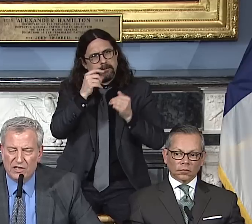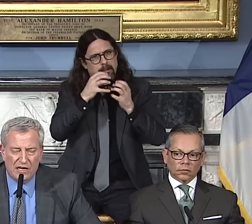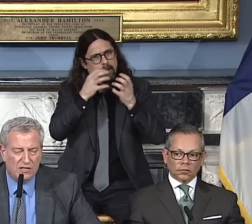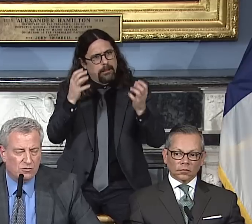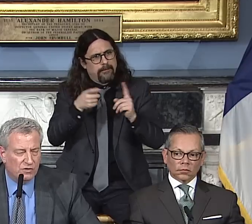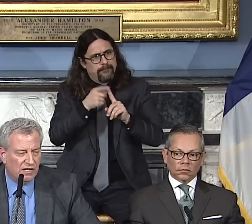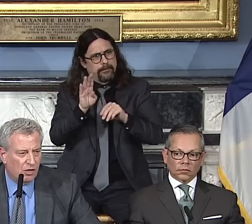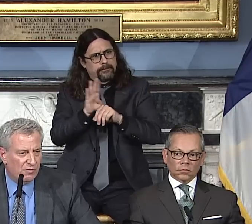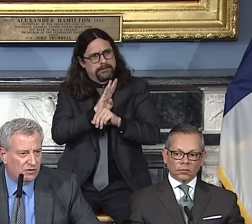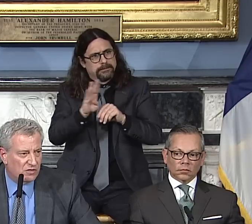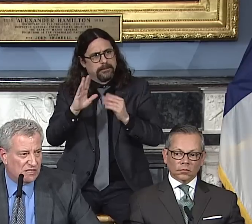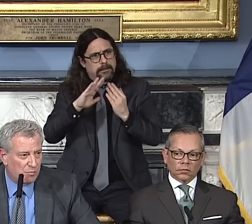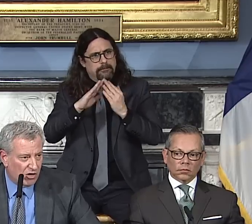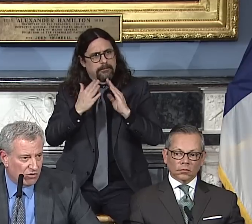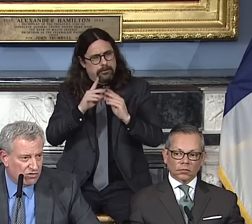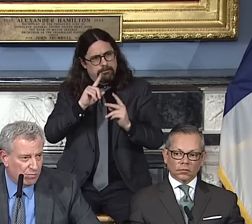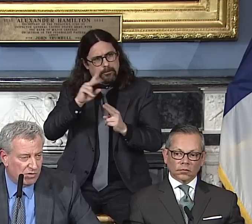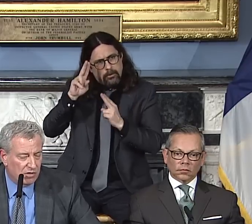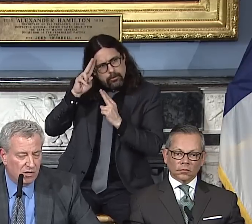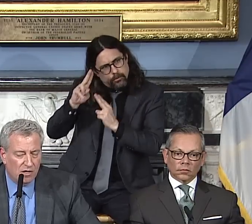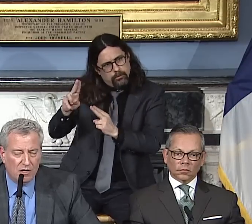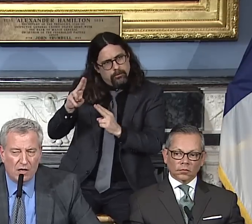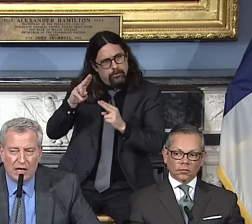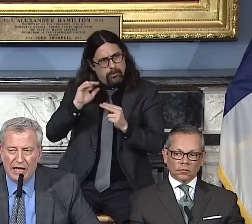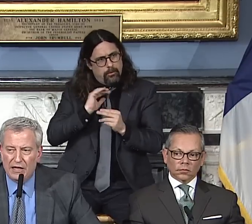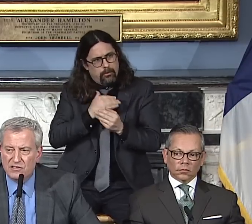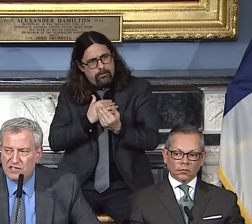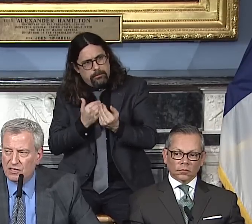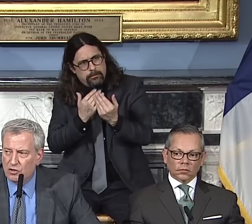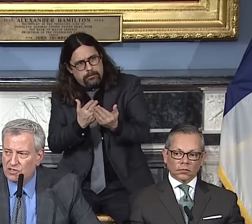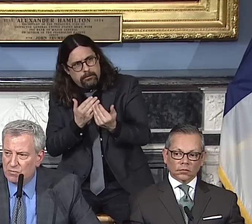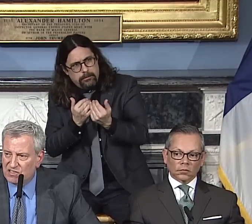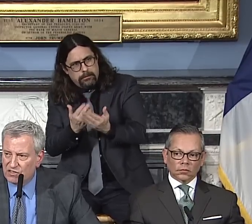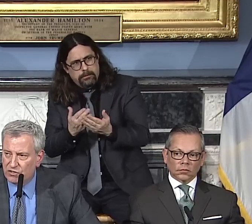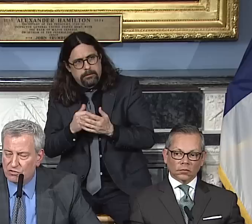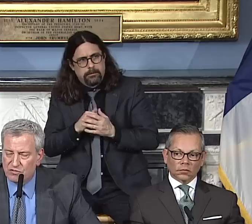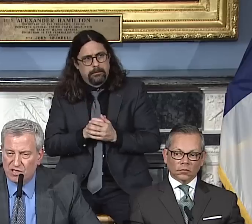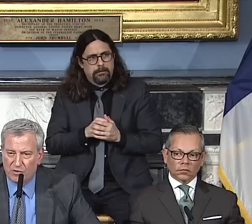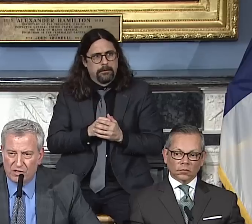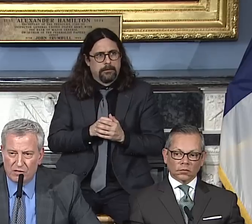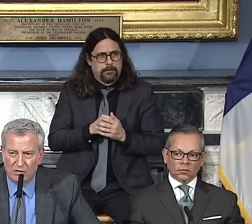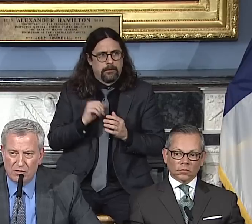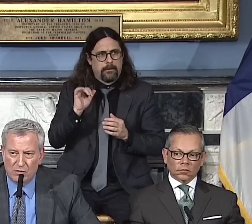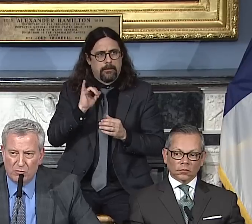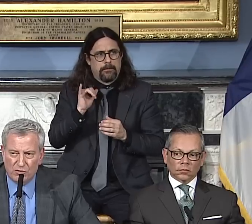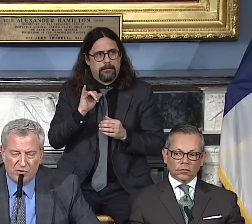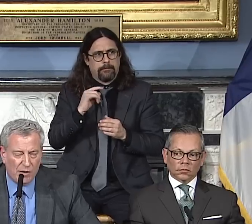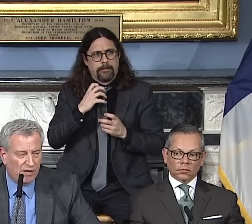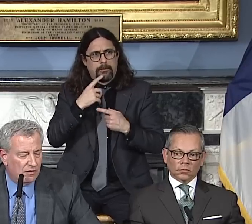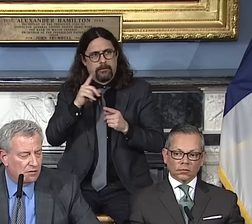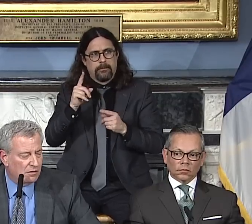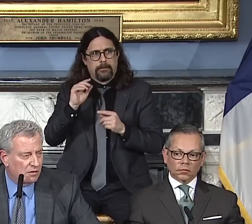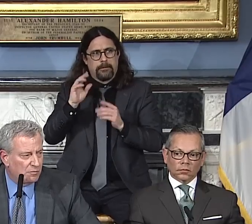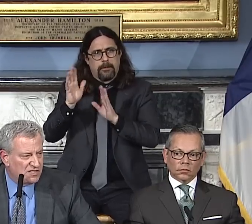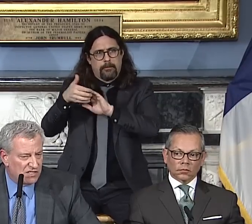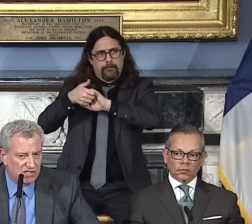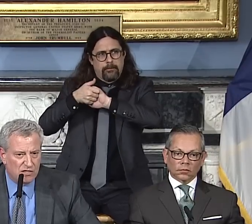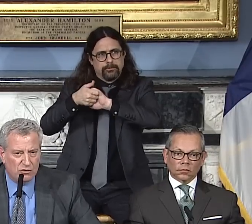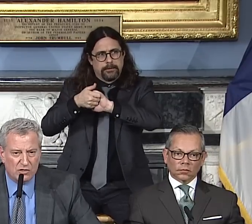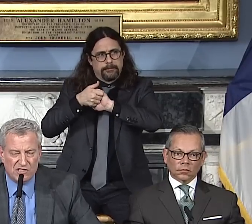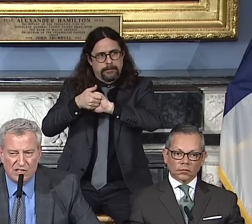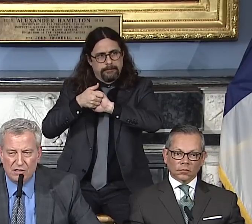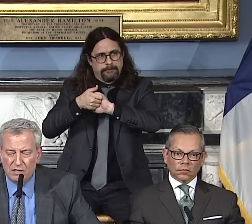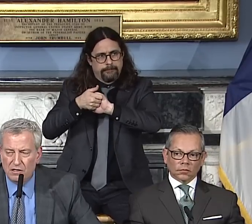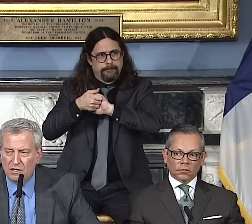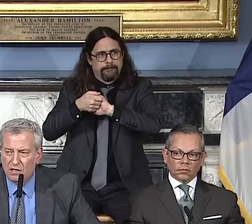was organized with the help of the New York City Partnership and CEOs and business leaders of some of the most prominent businesses